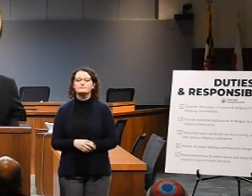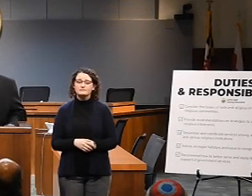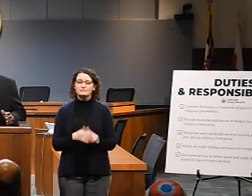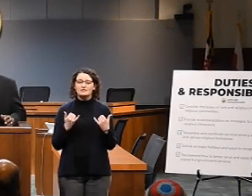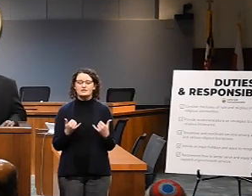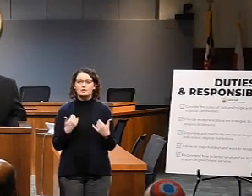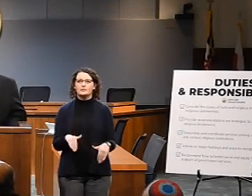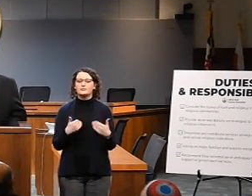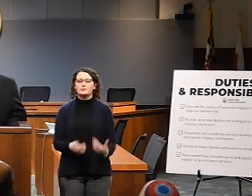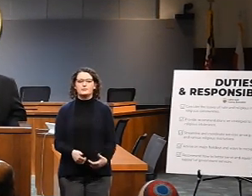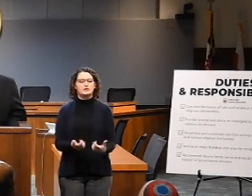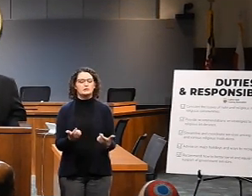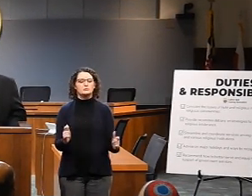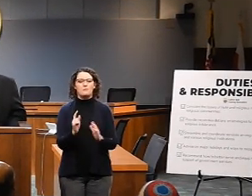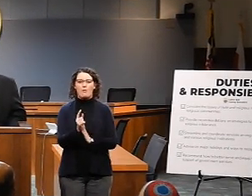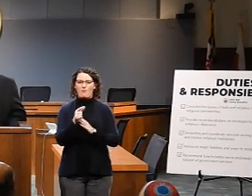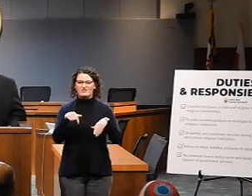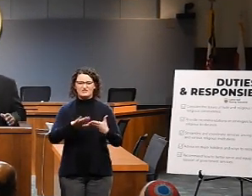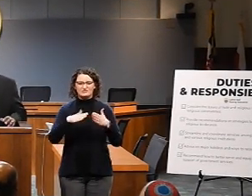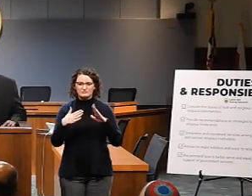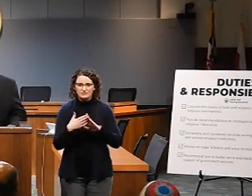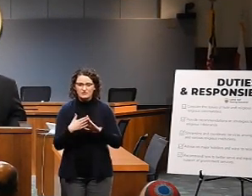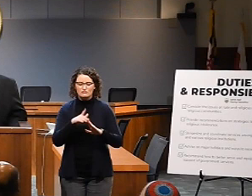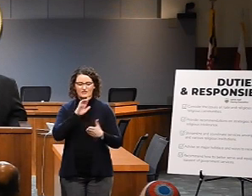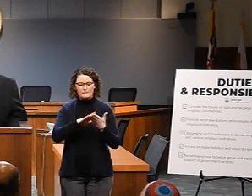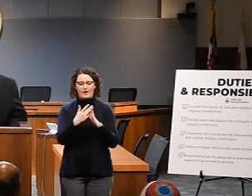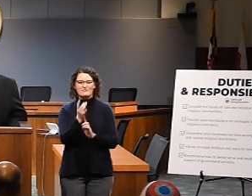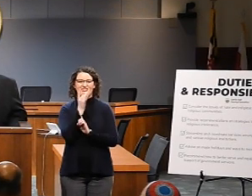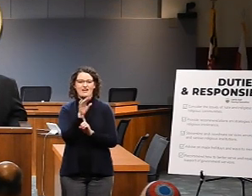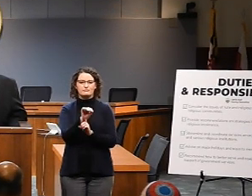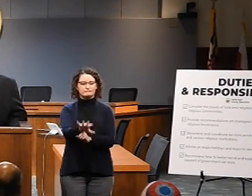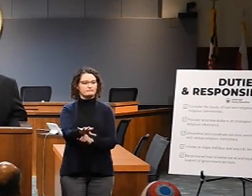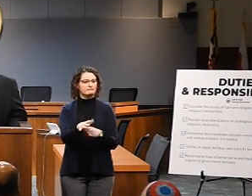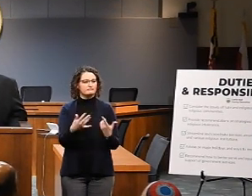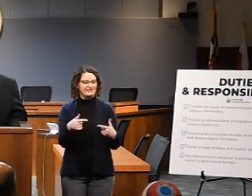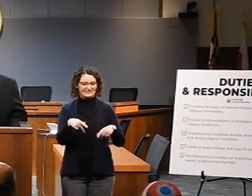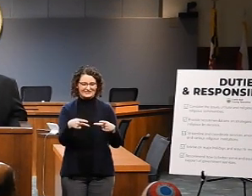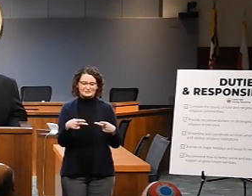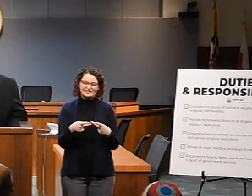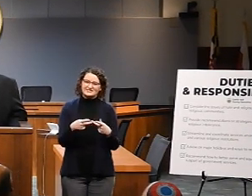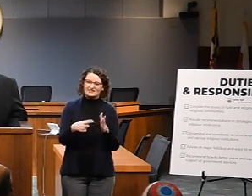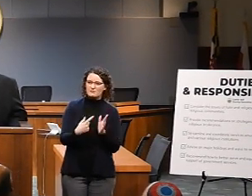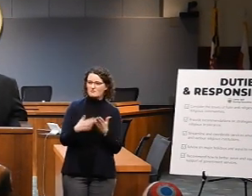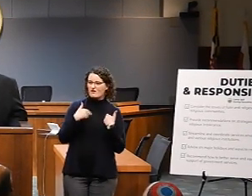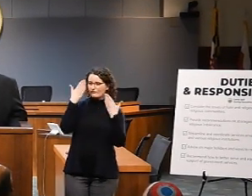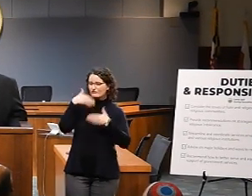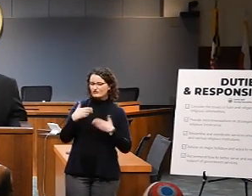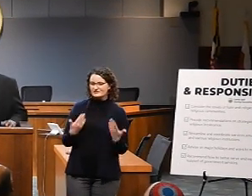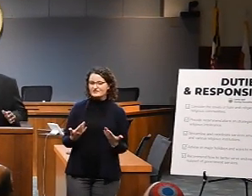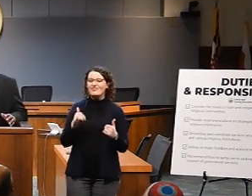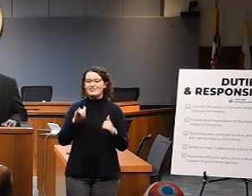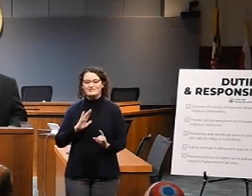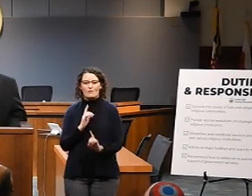Today is such a pivotal moment in our community to be light in a place where there is darkness. And so that's what we're looking for